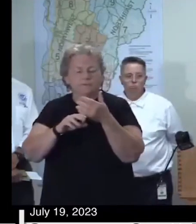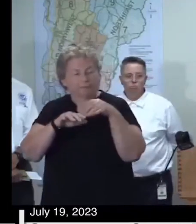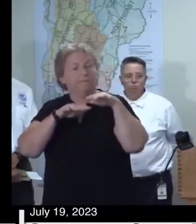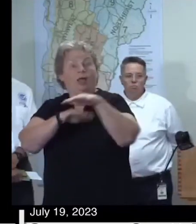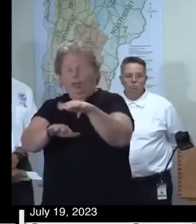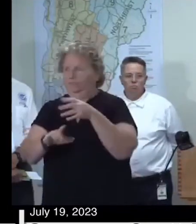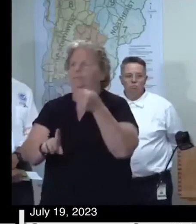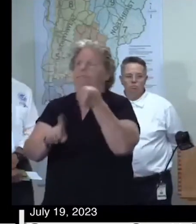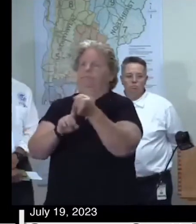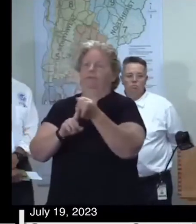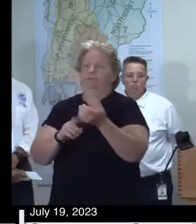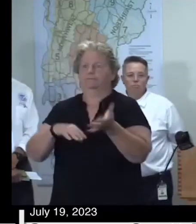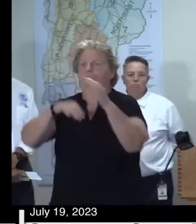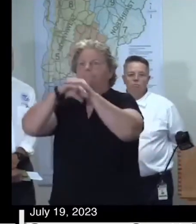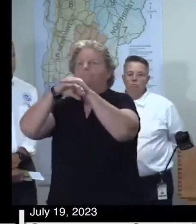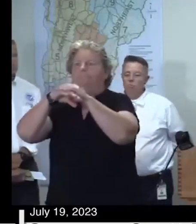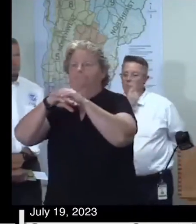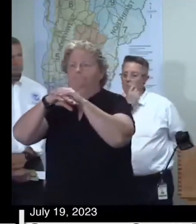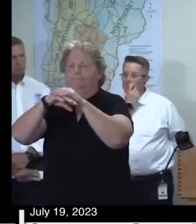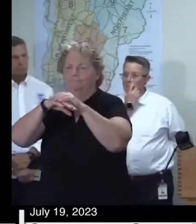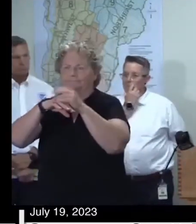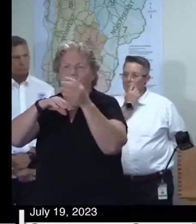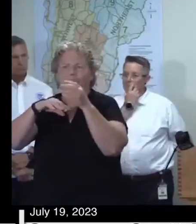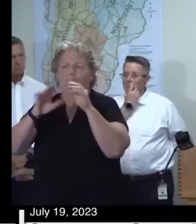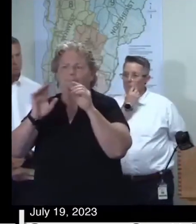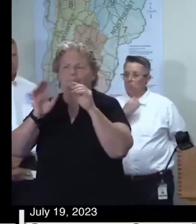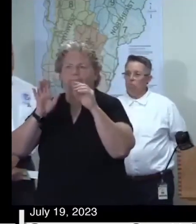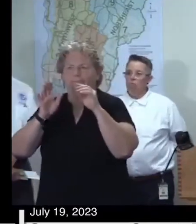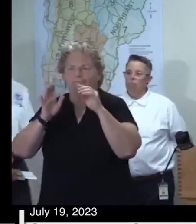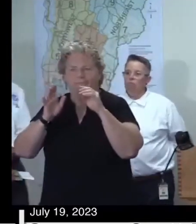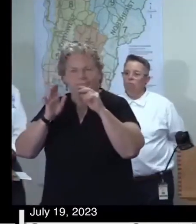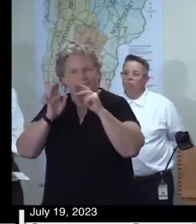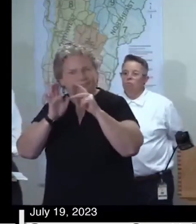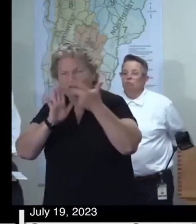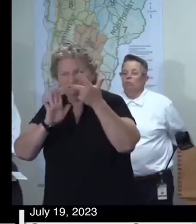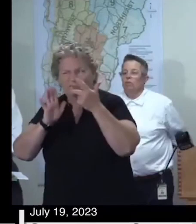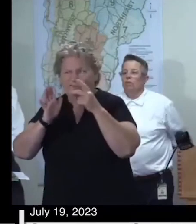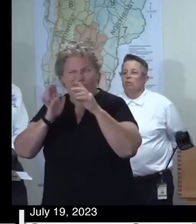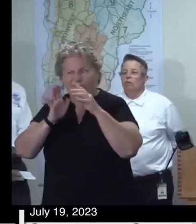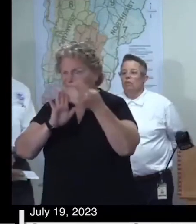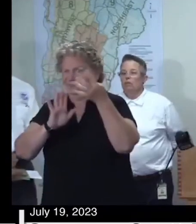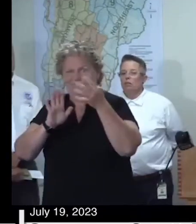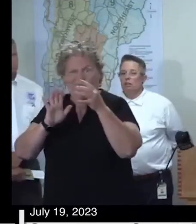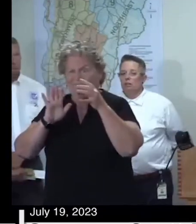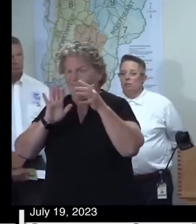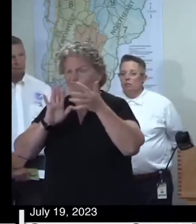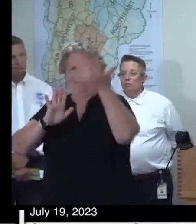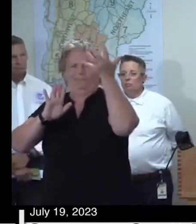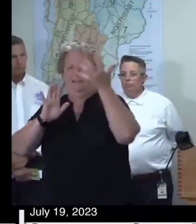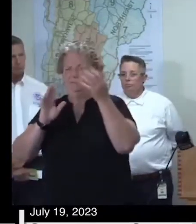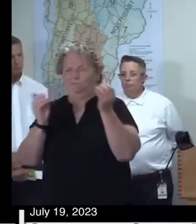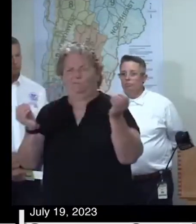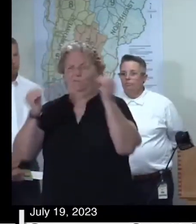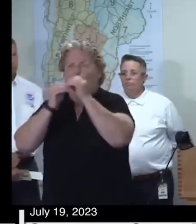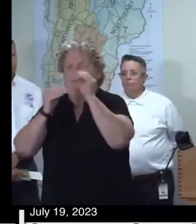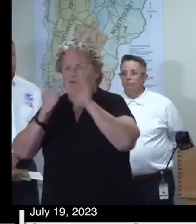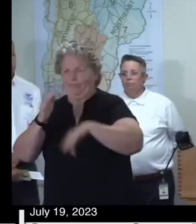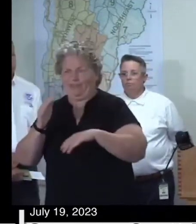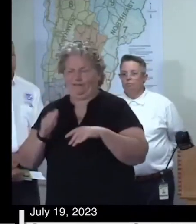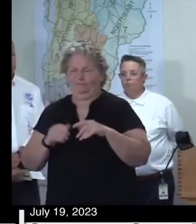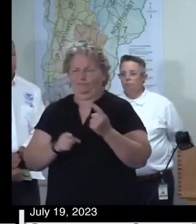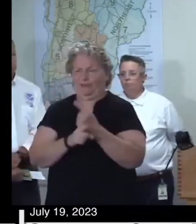times 4, and we simply don't have the workforce to do it all in one season. So we're going to have to